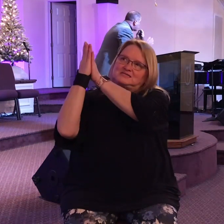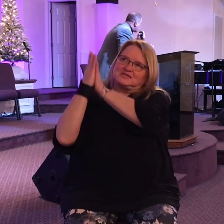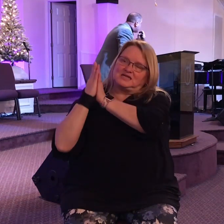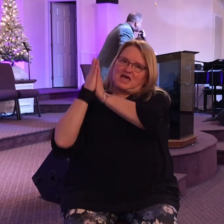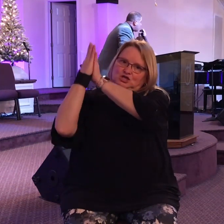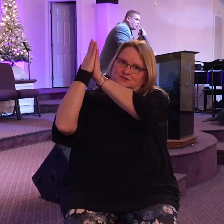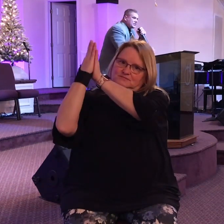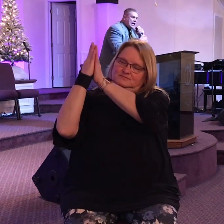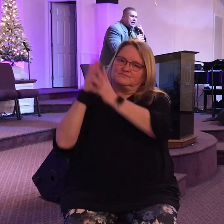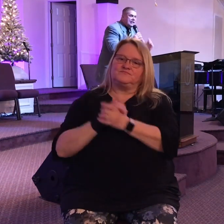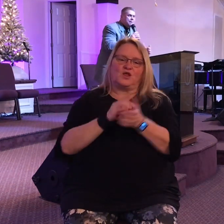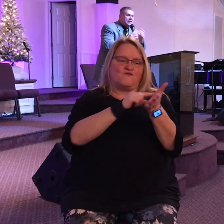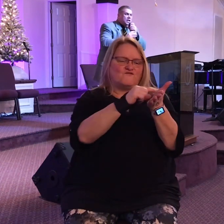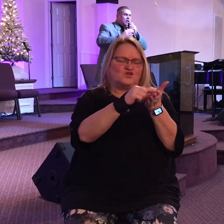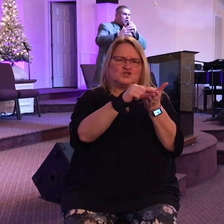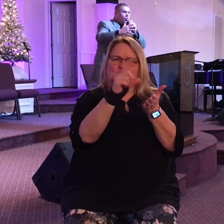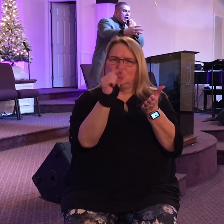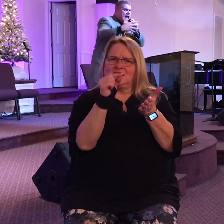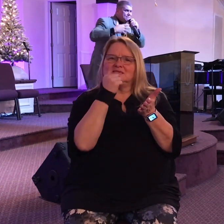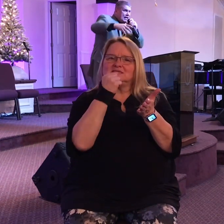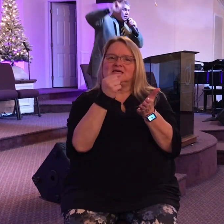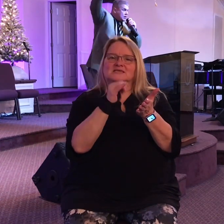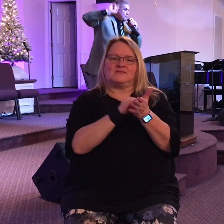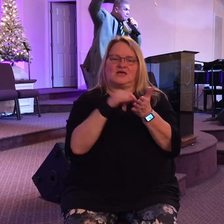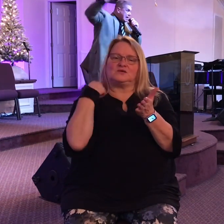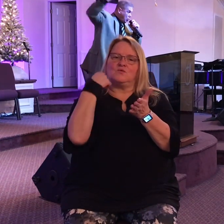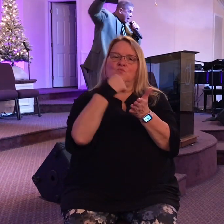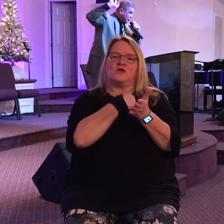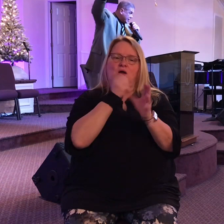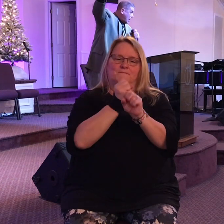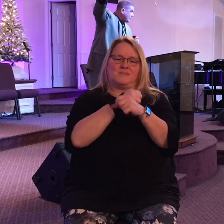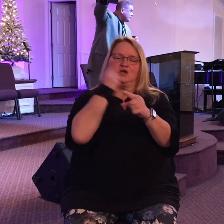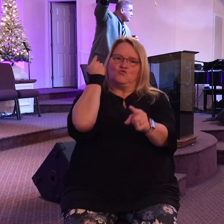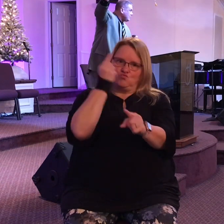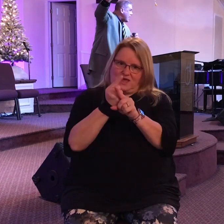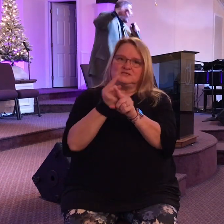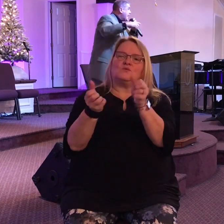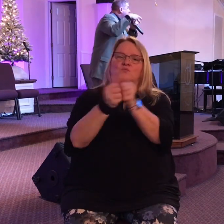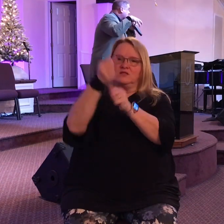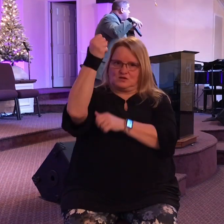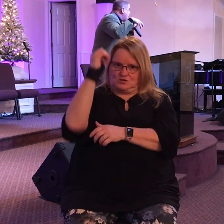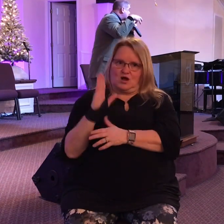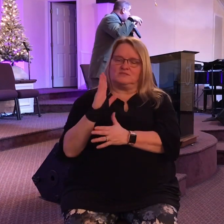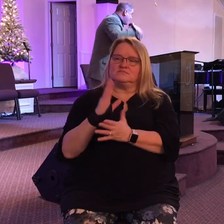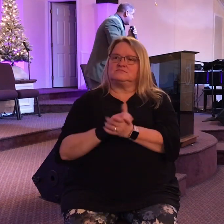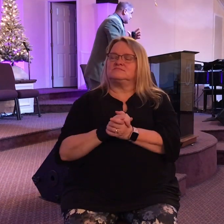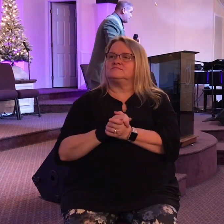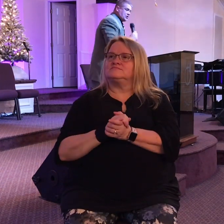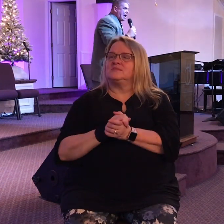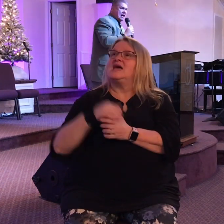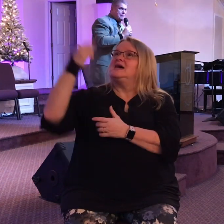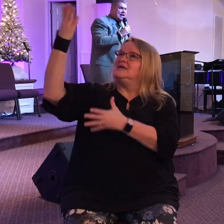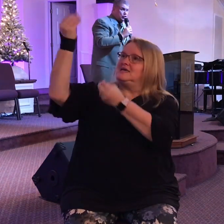And verse 20, what does that mean? That means we have been made right with God. And he has given us the